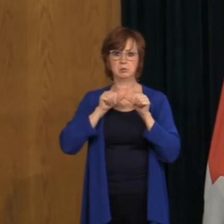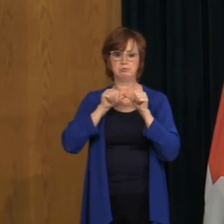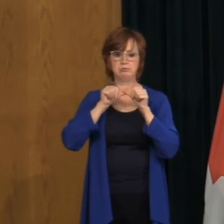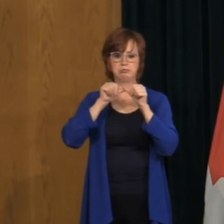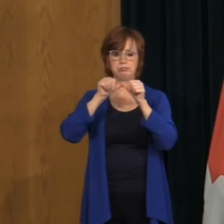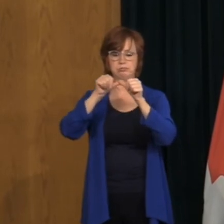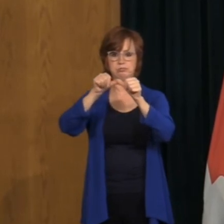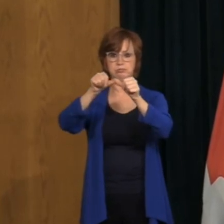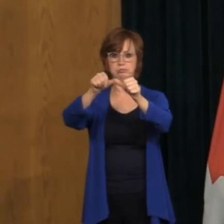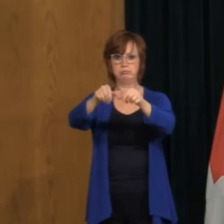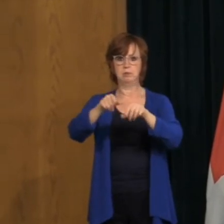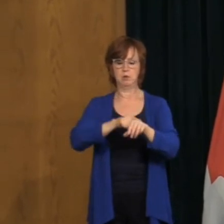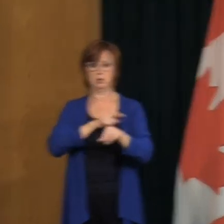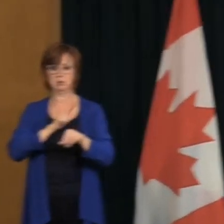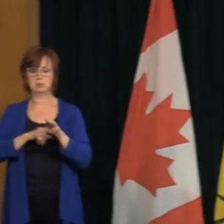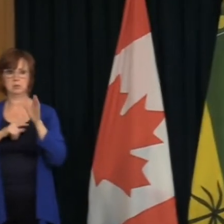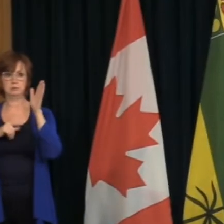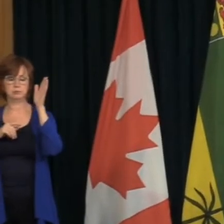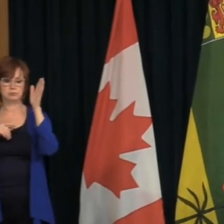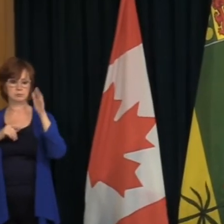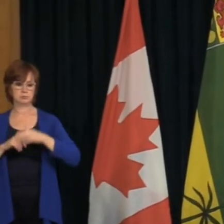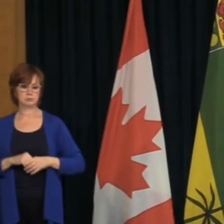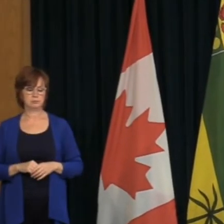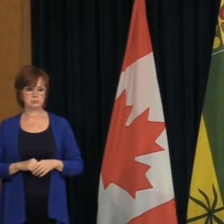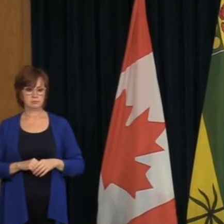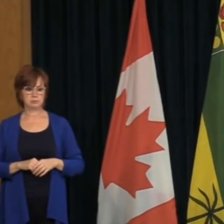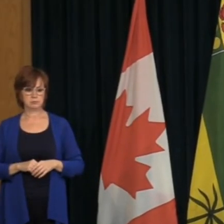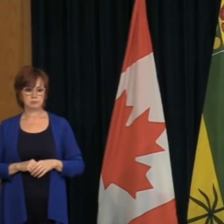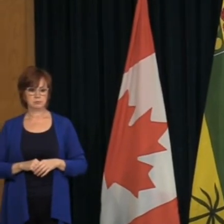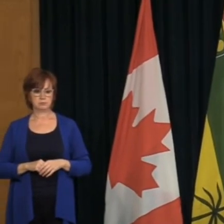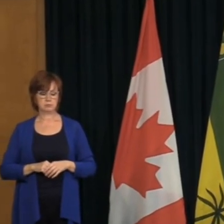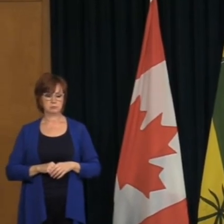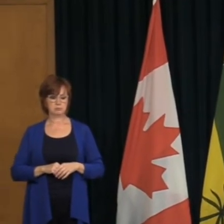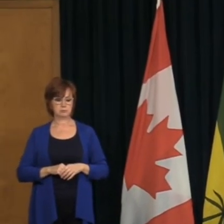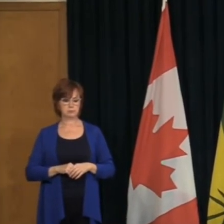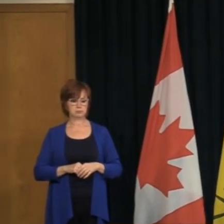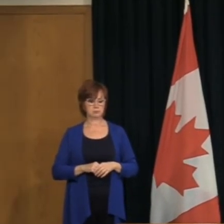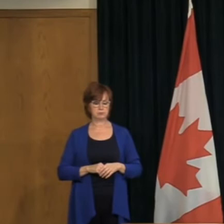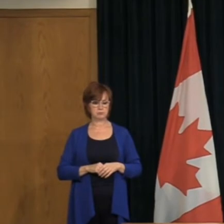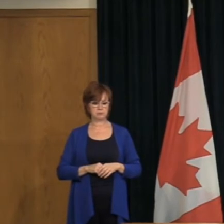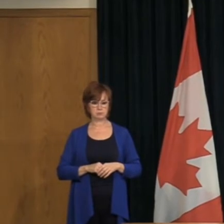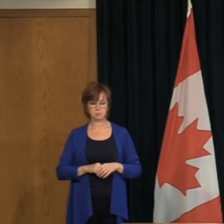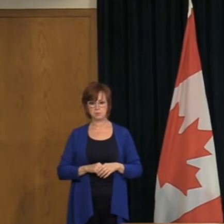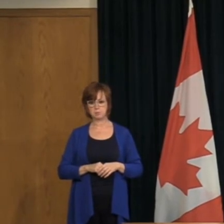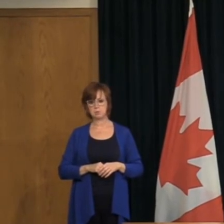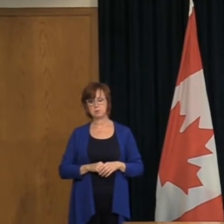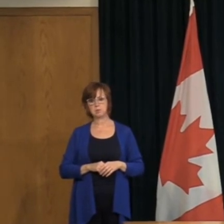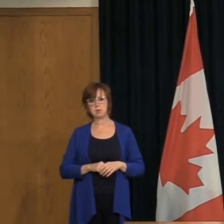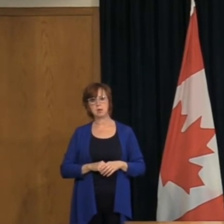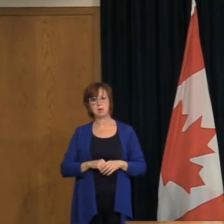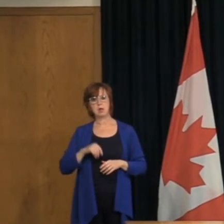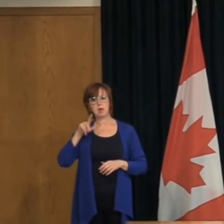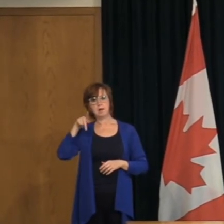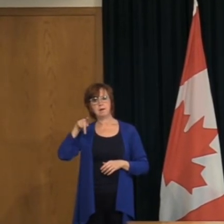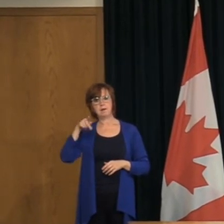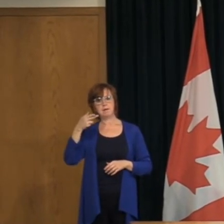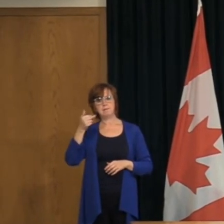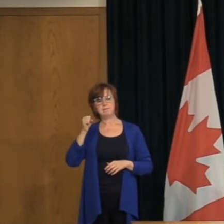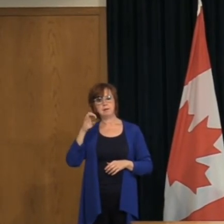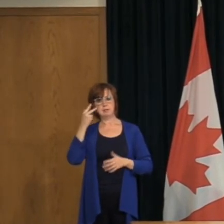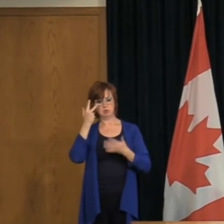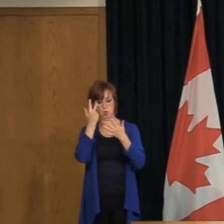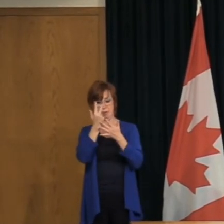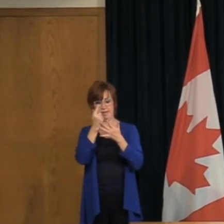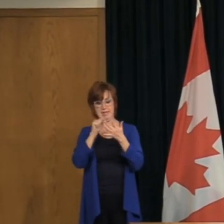follow-up, Lisa? Yes, I'm wondering what you're hearing from people about phase 3, whether it's through the business line or other